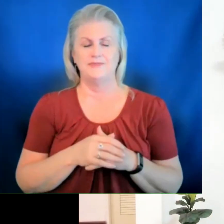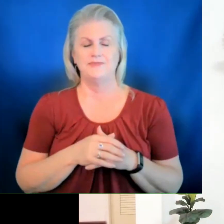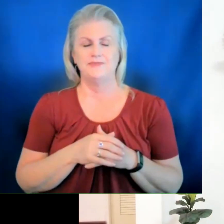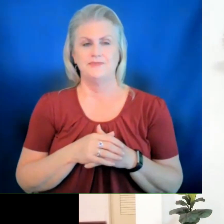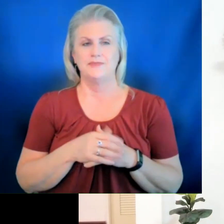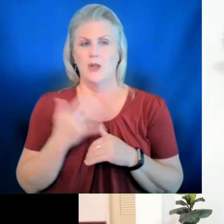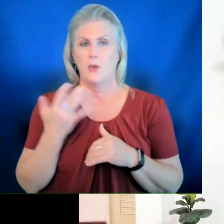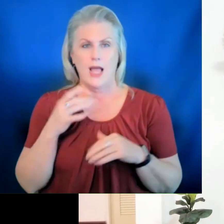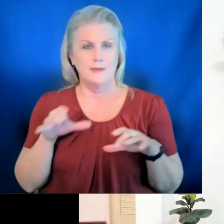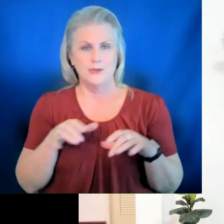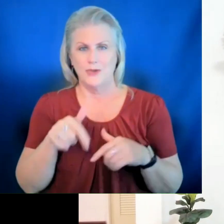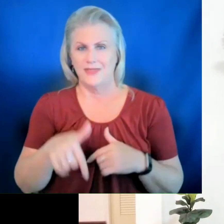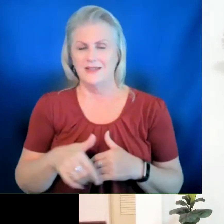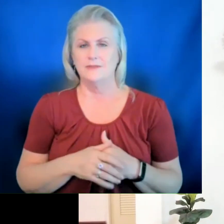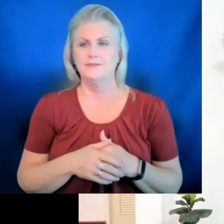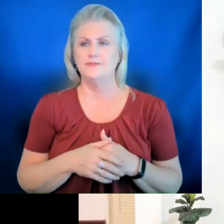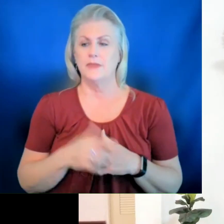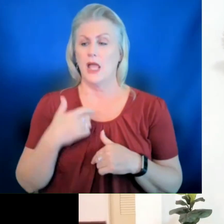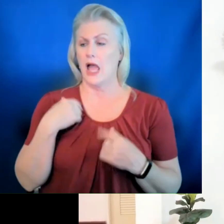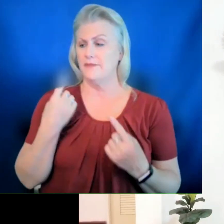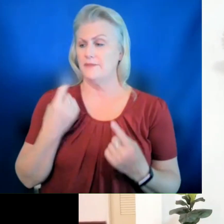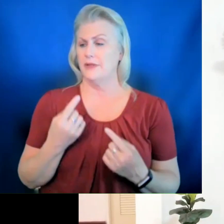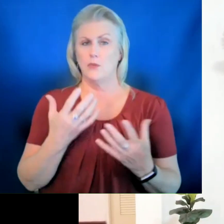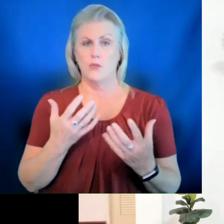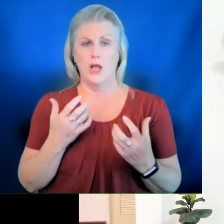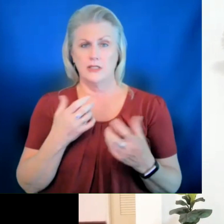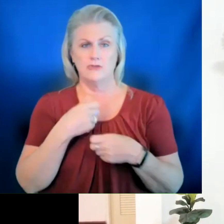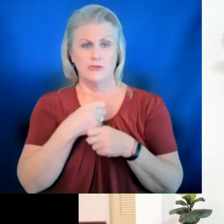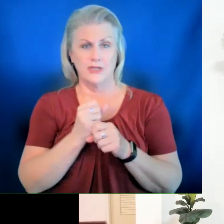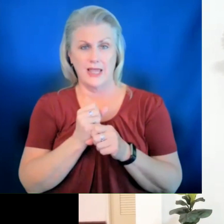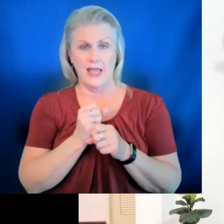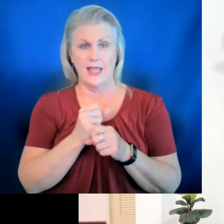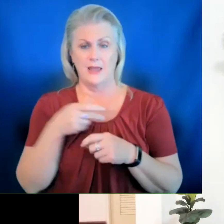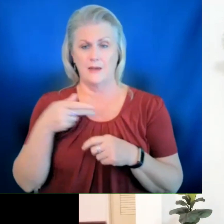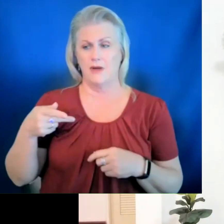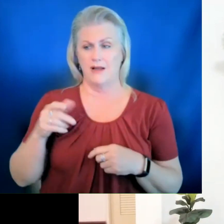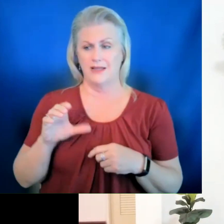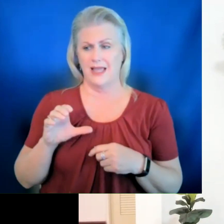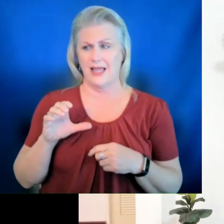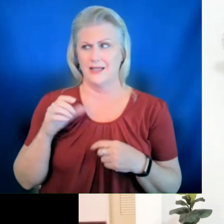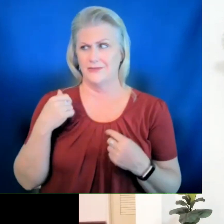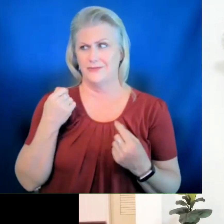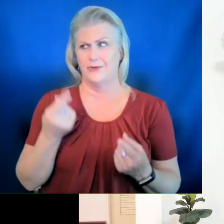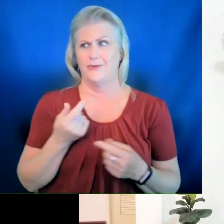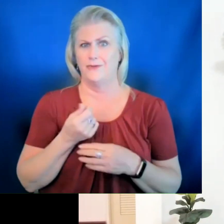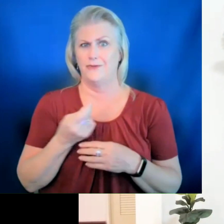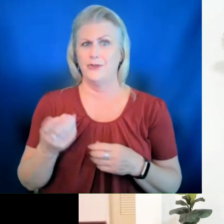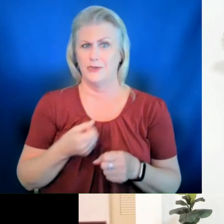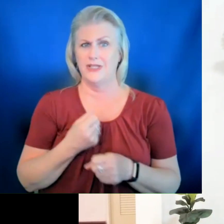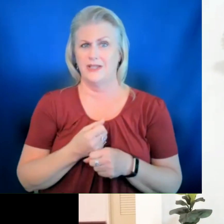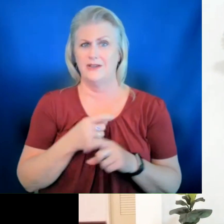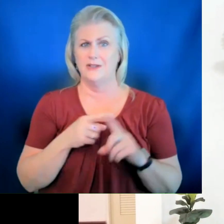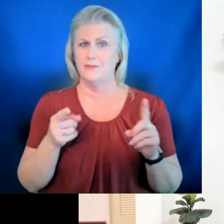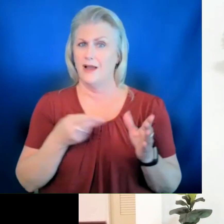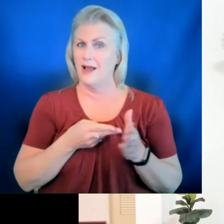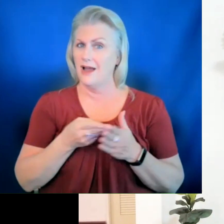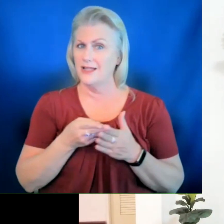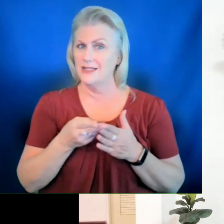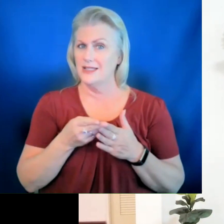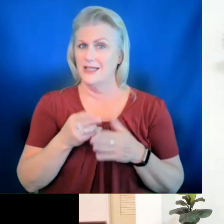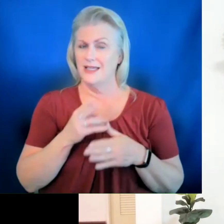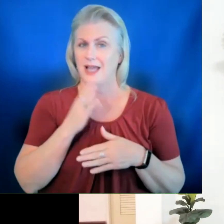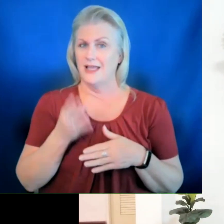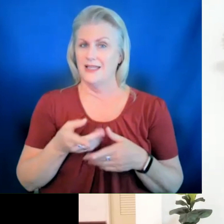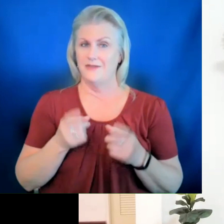this. Because I've been wanting to create a podcast for the last few years, but